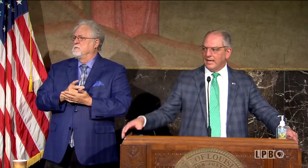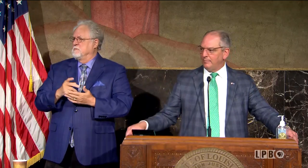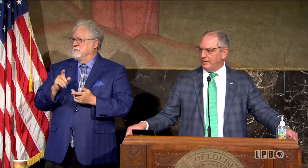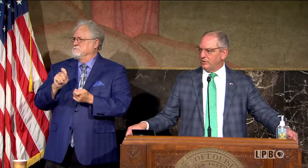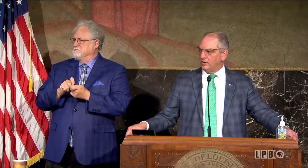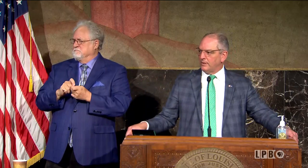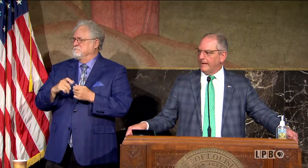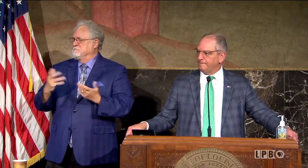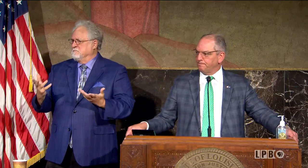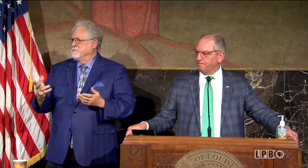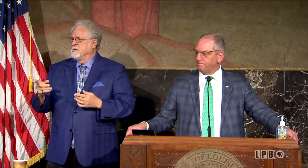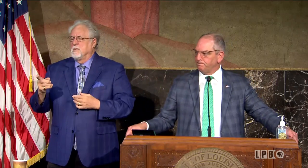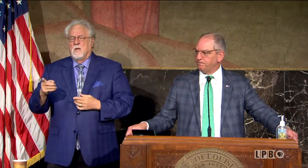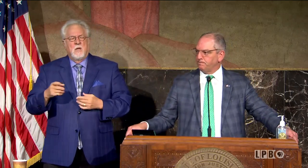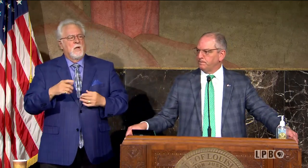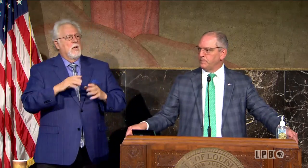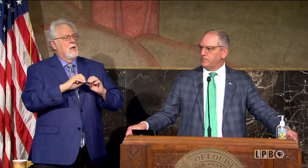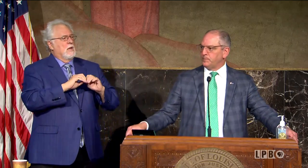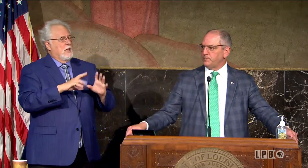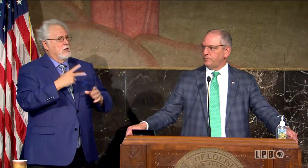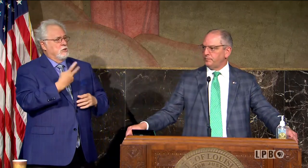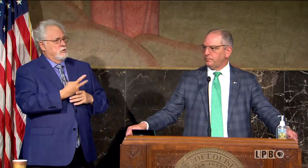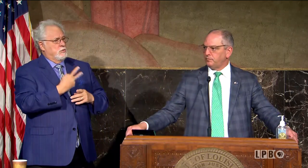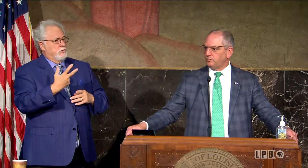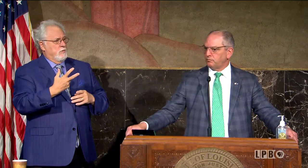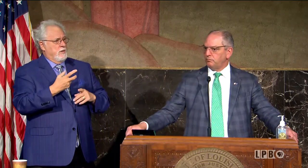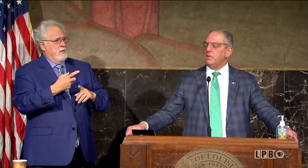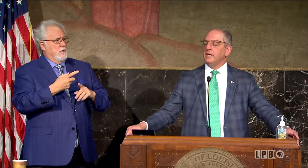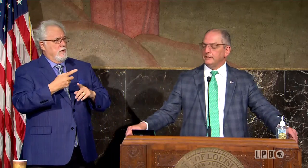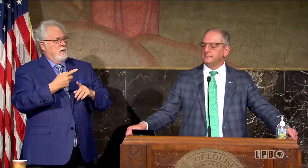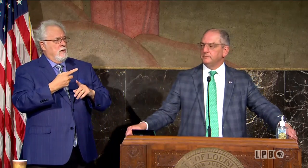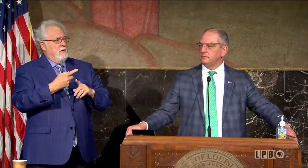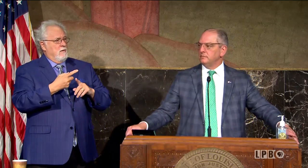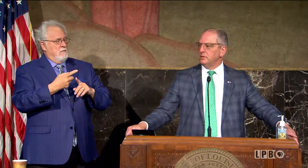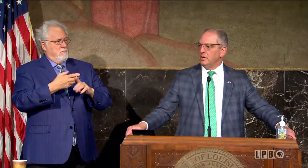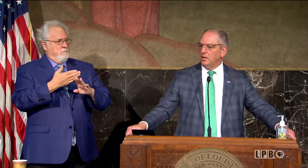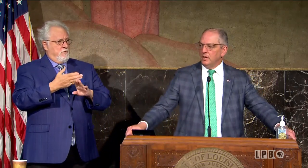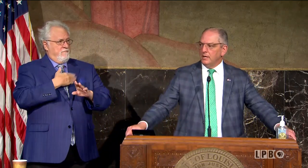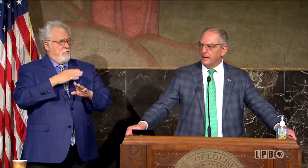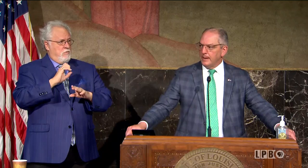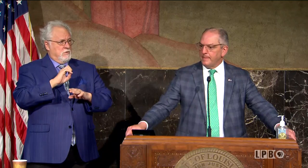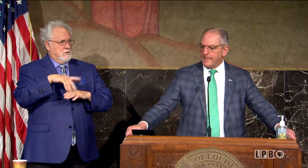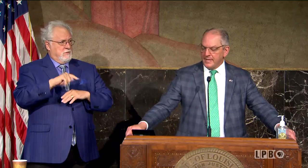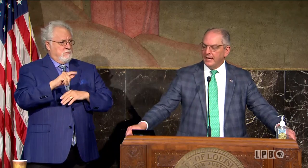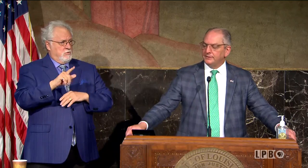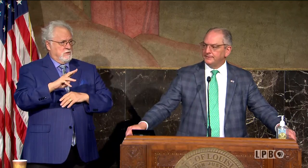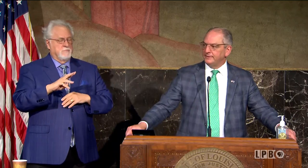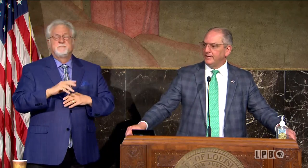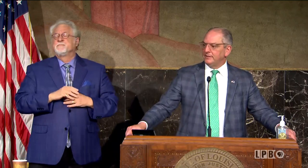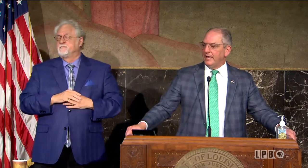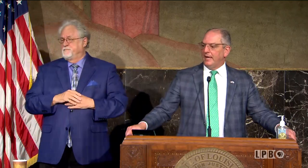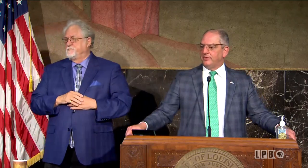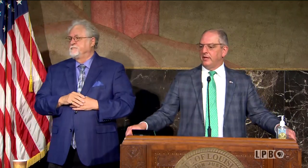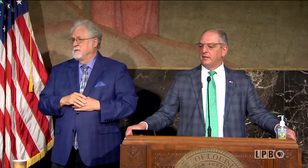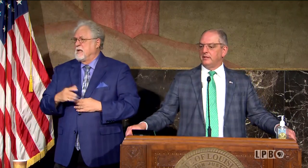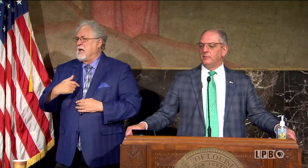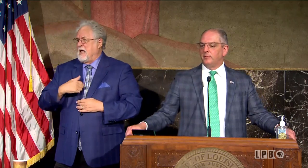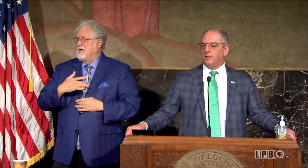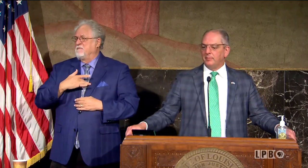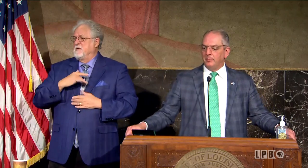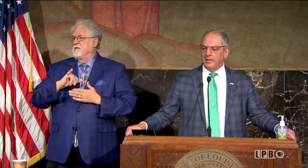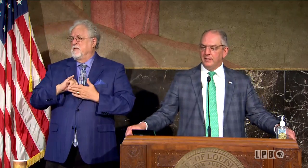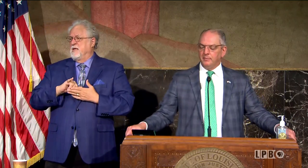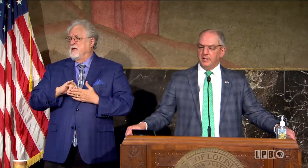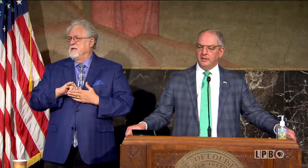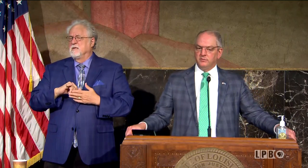exactly what game day is going to look like. So to clarify, 2 to 3 weeks out from September 26th Yes. is when you expect to have an announcement? Yes. I think that there